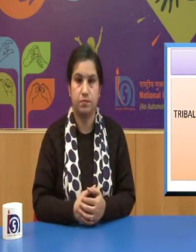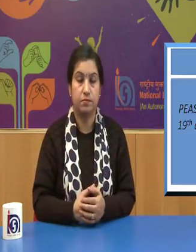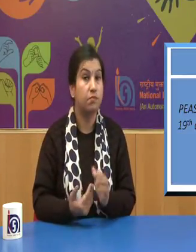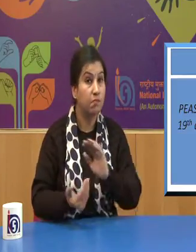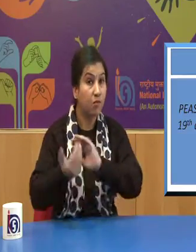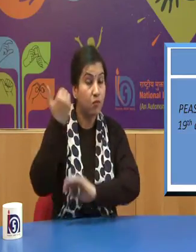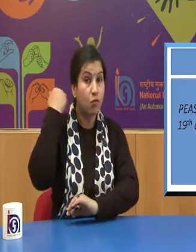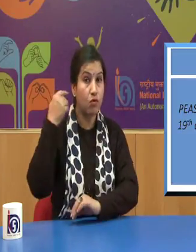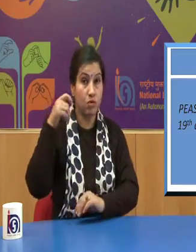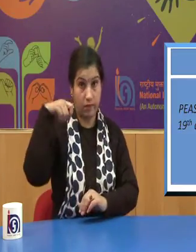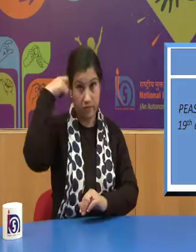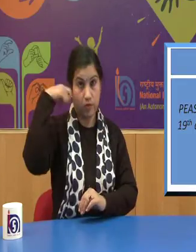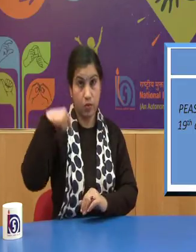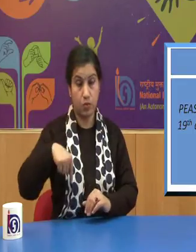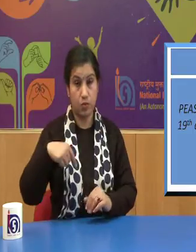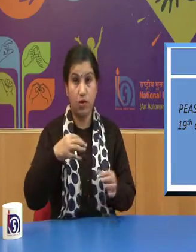In our previous lesson